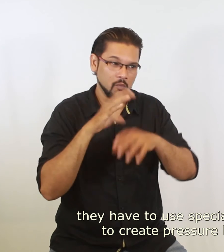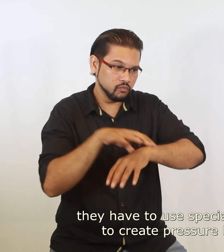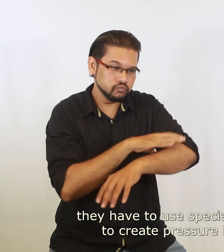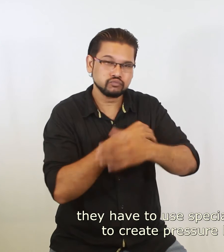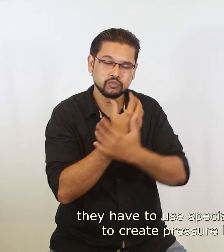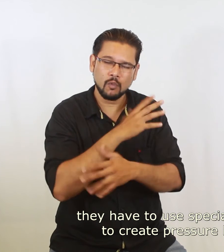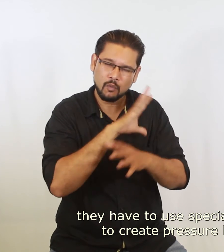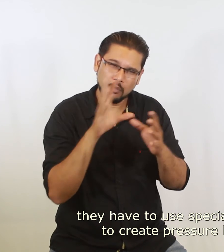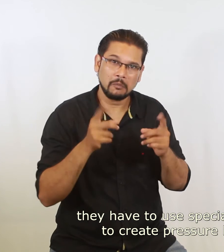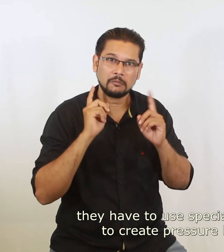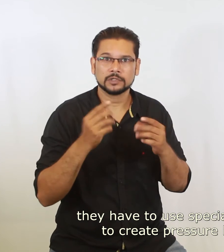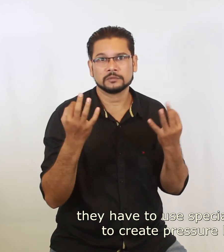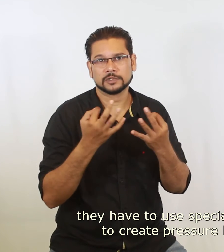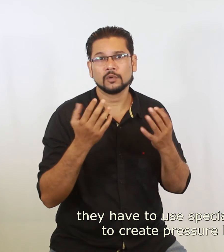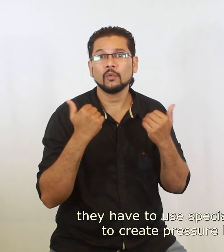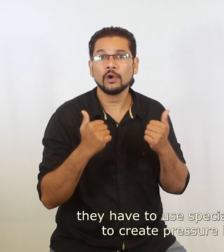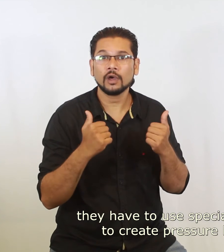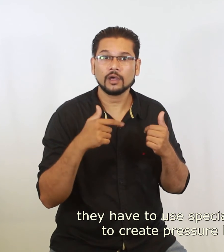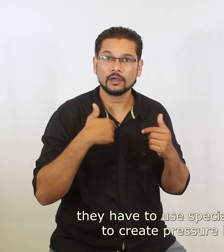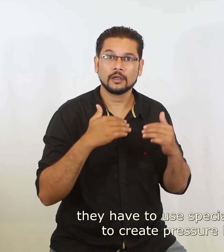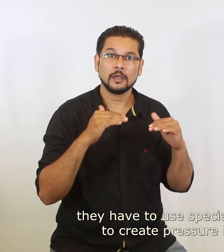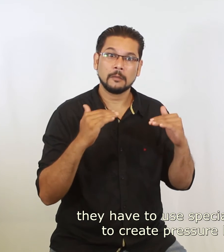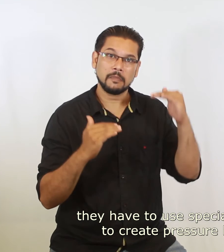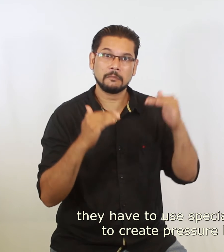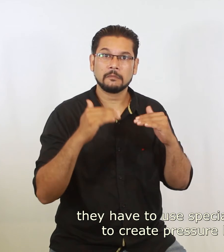they have to use special costumes to create pressure balance